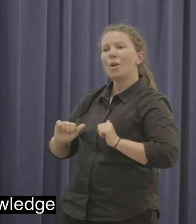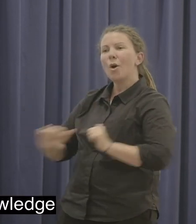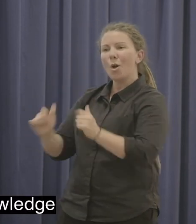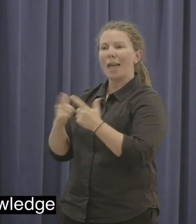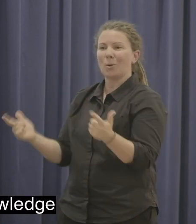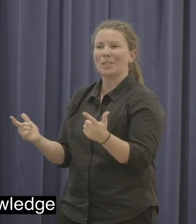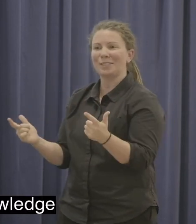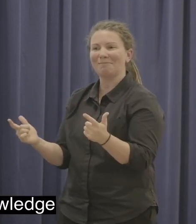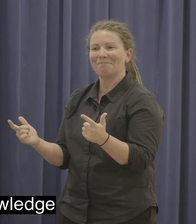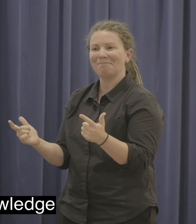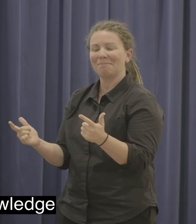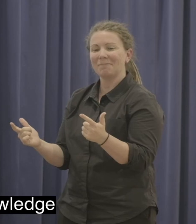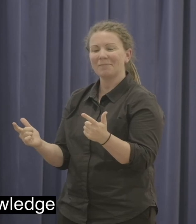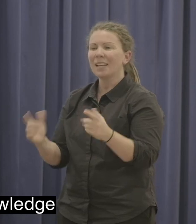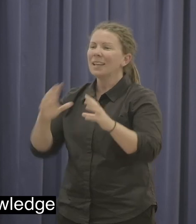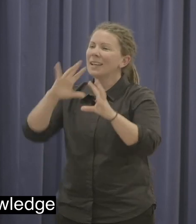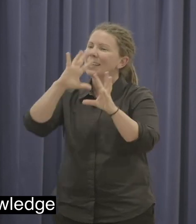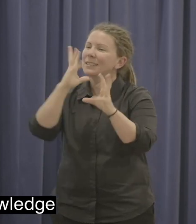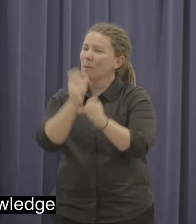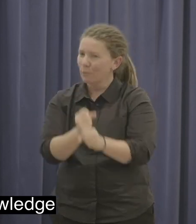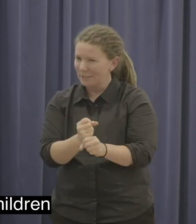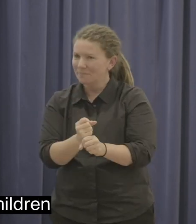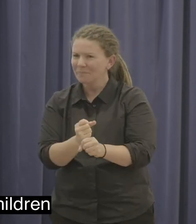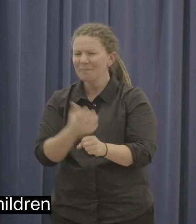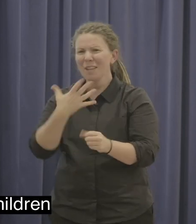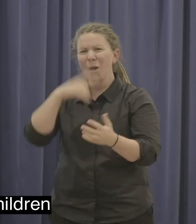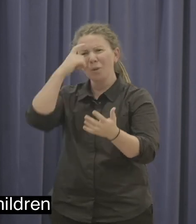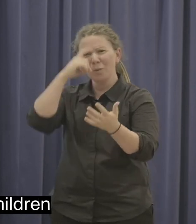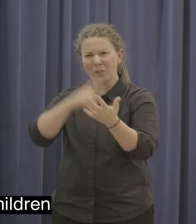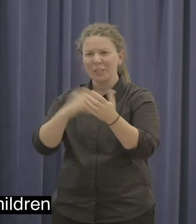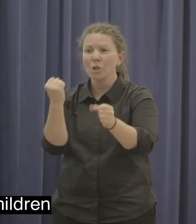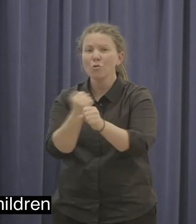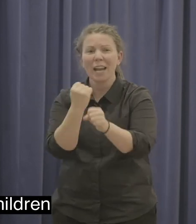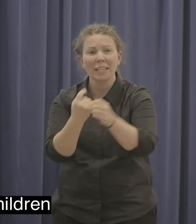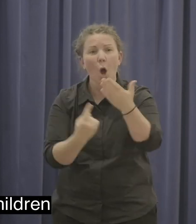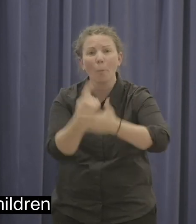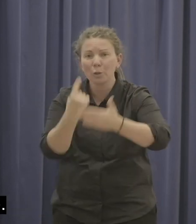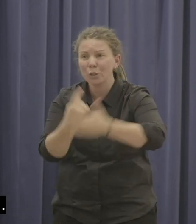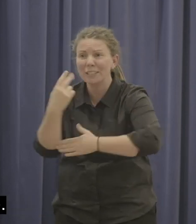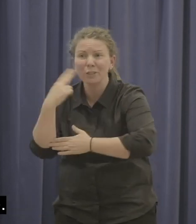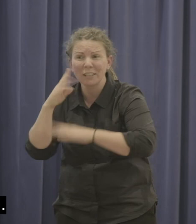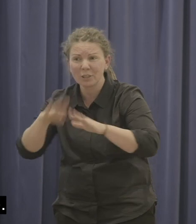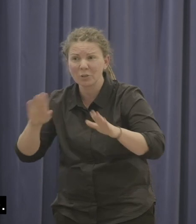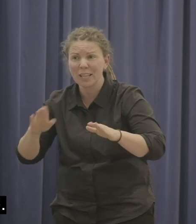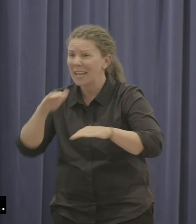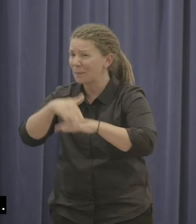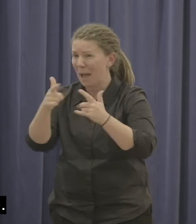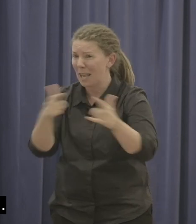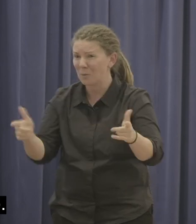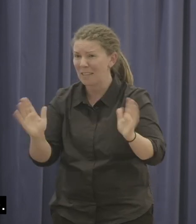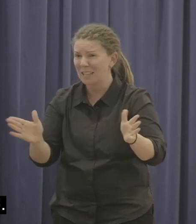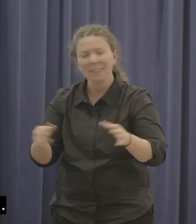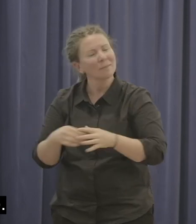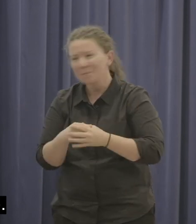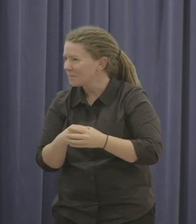In closing, I would like to acknowledge that creating options for deaf children is not just about